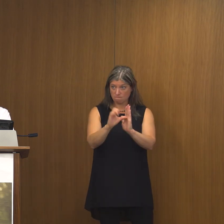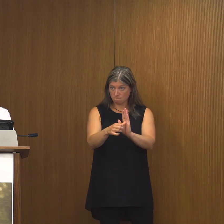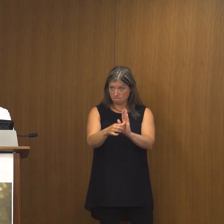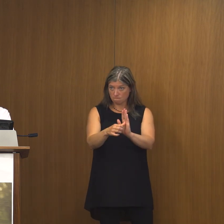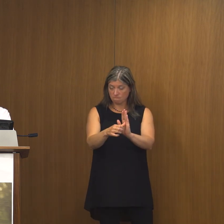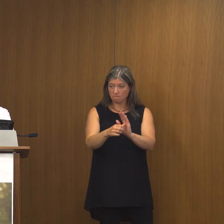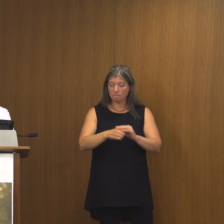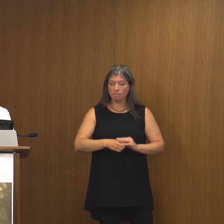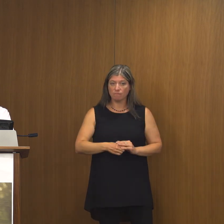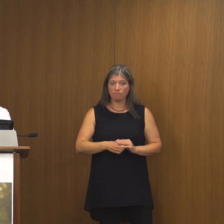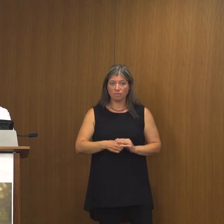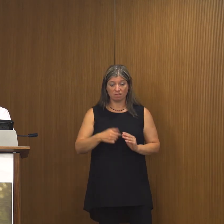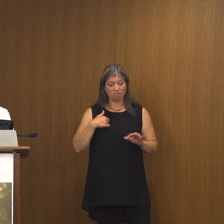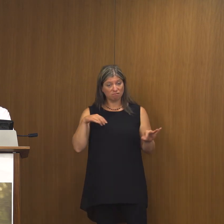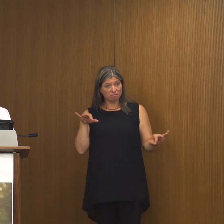We are not